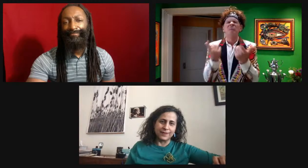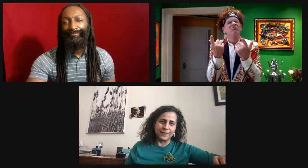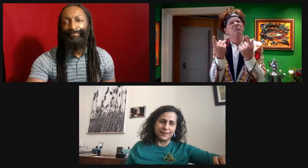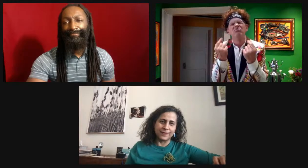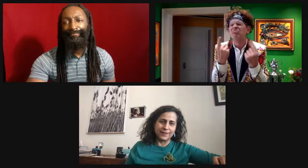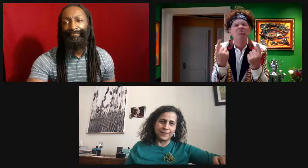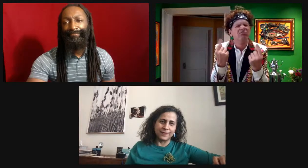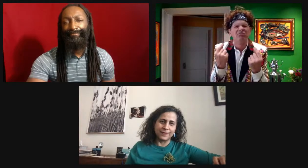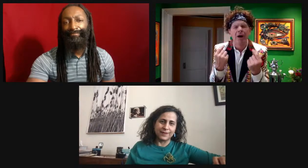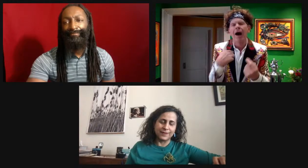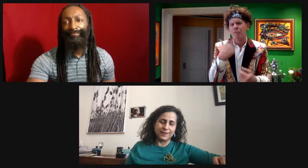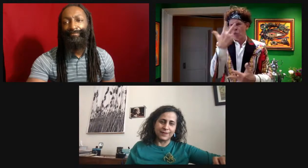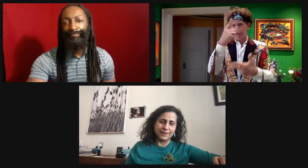hood.